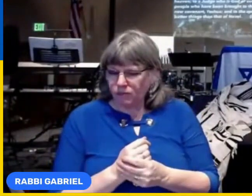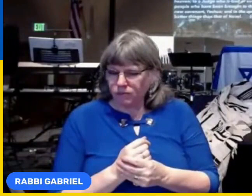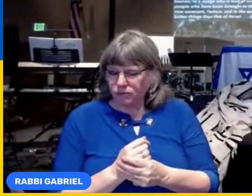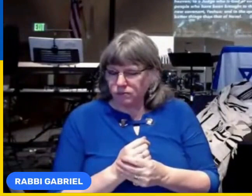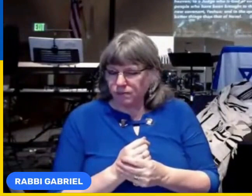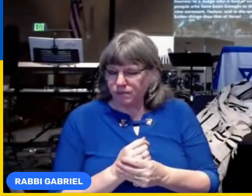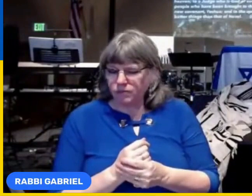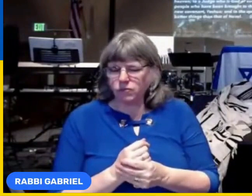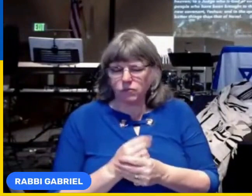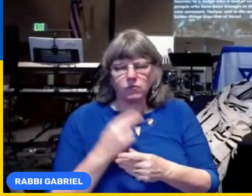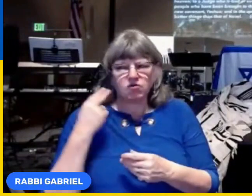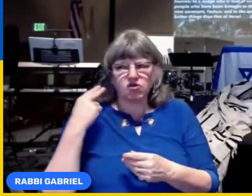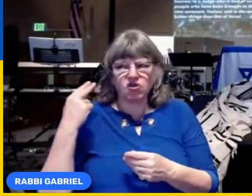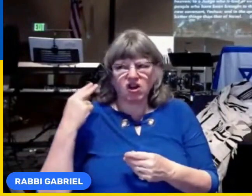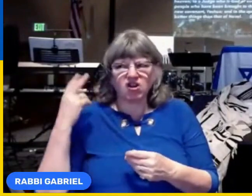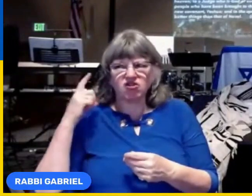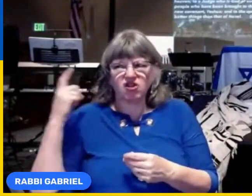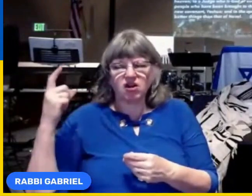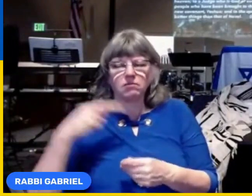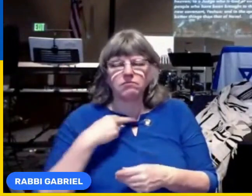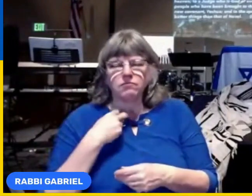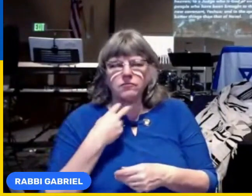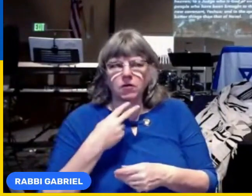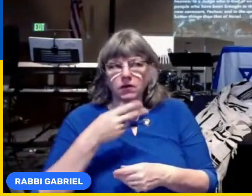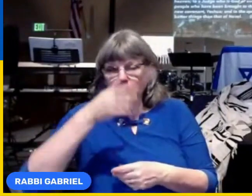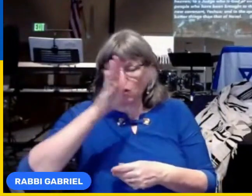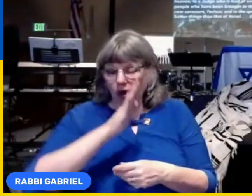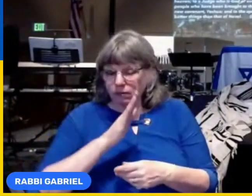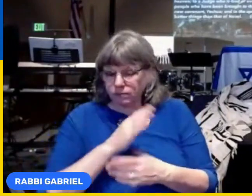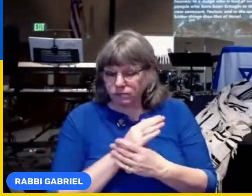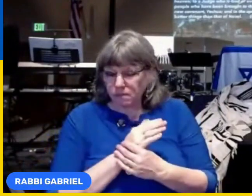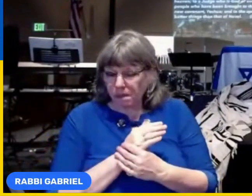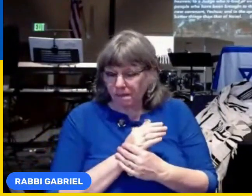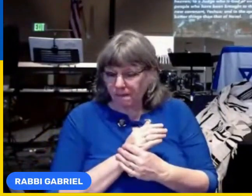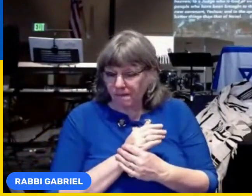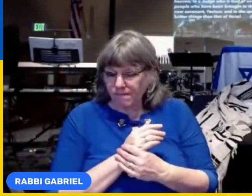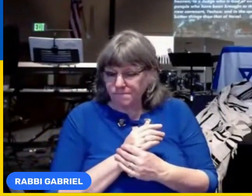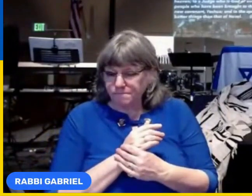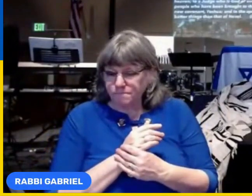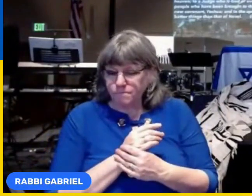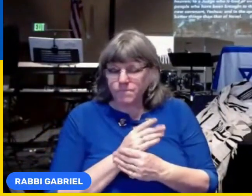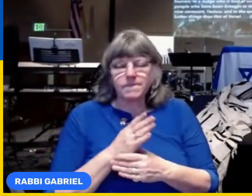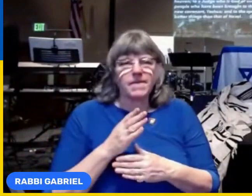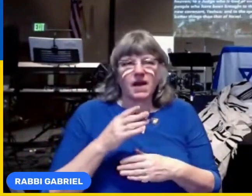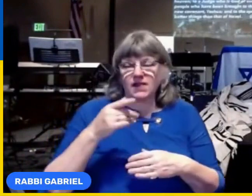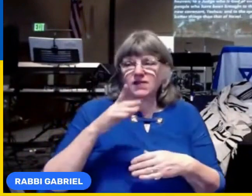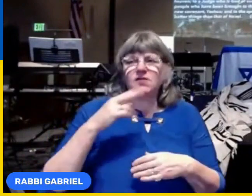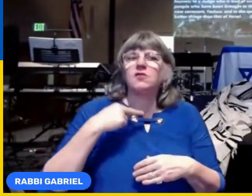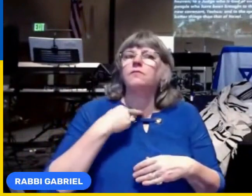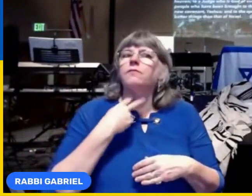is that to hear the voice of Hashem, to hear the voice that speaks in the desert,